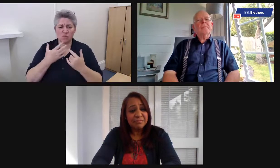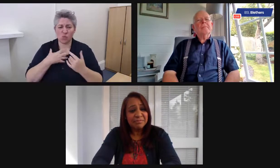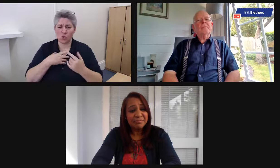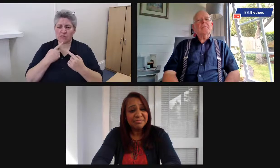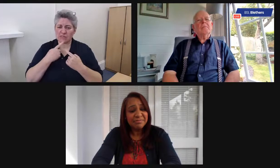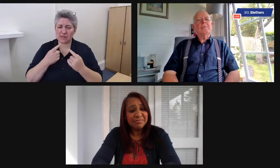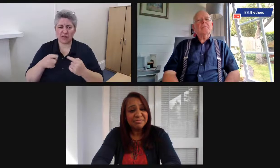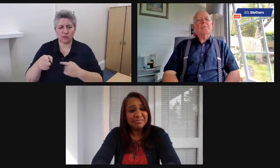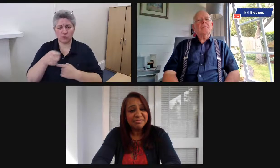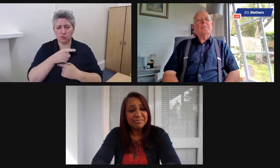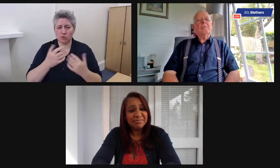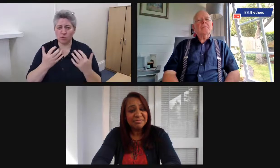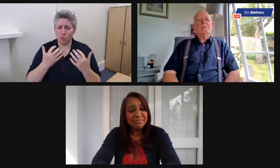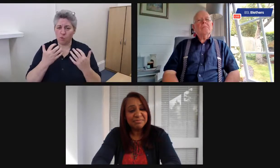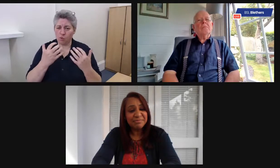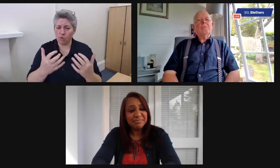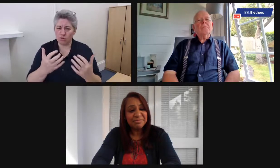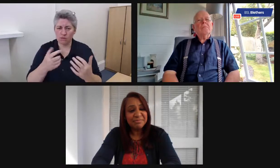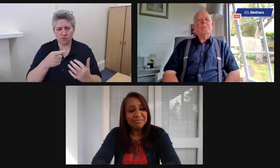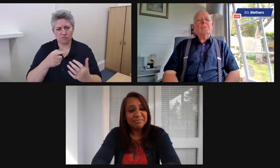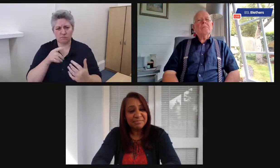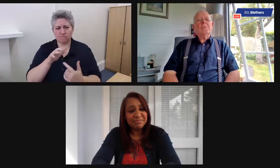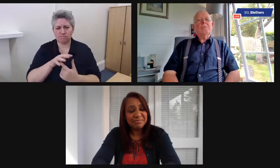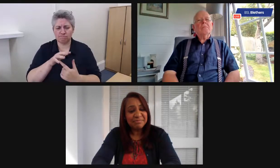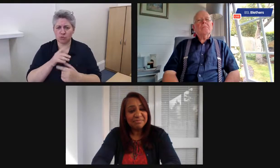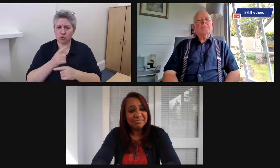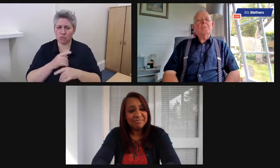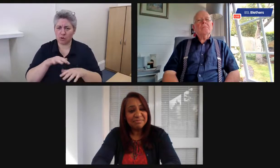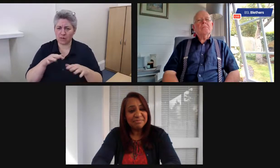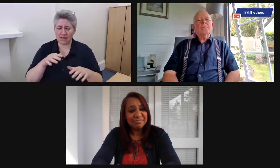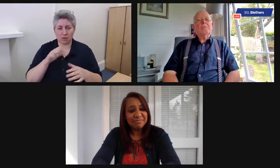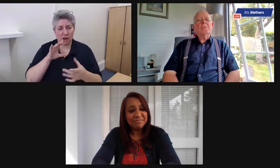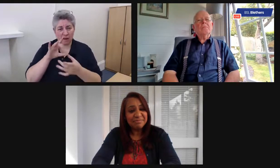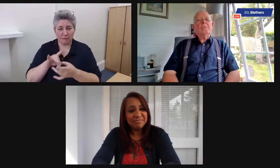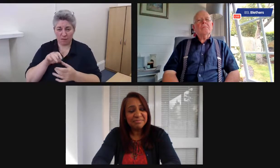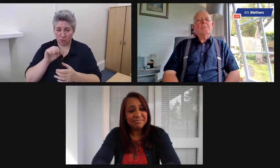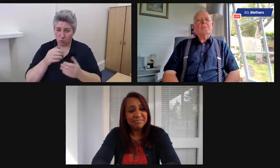fabulous. So I think because of time, and I think the only thing I've got left to say is to